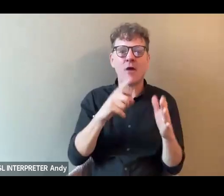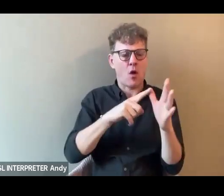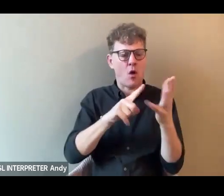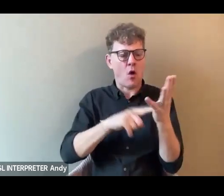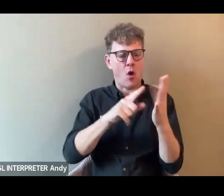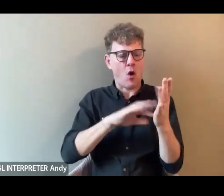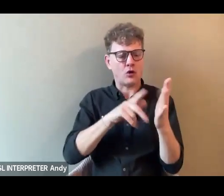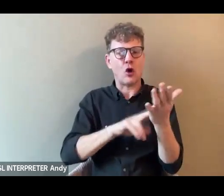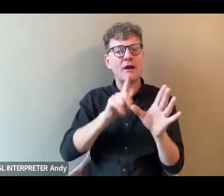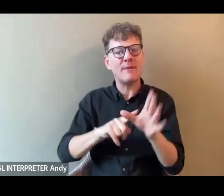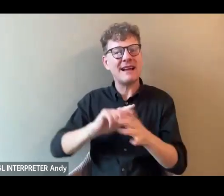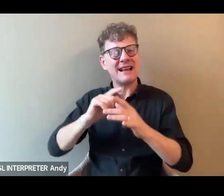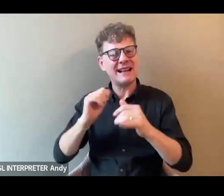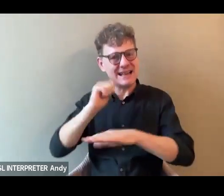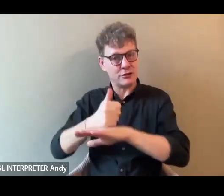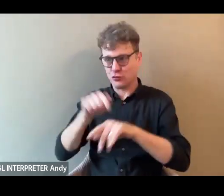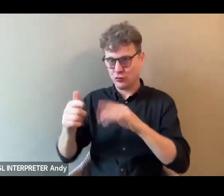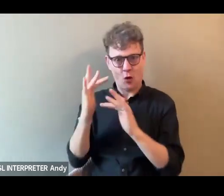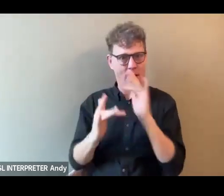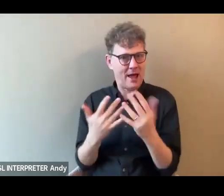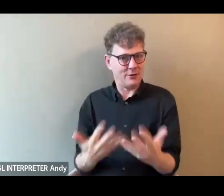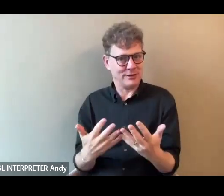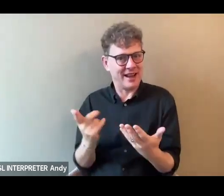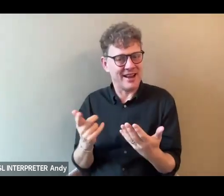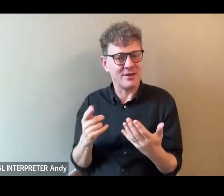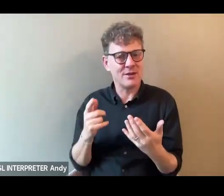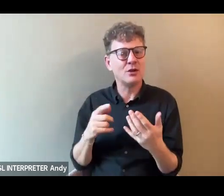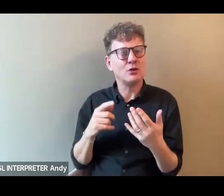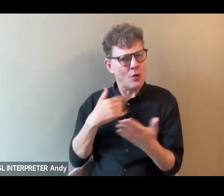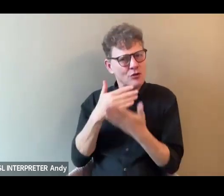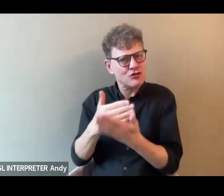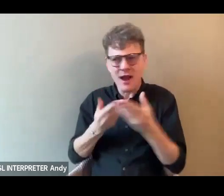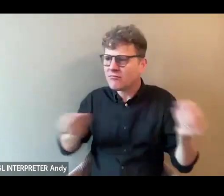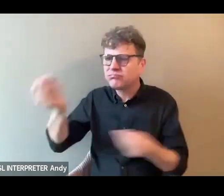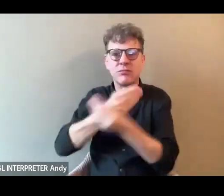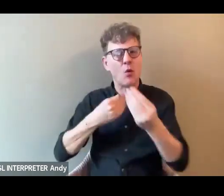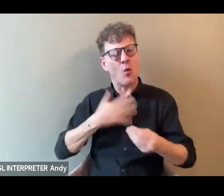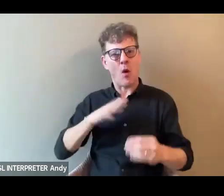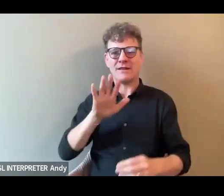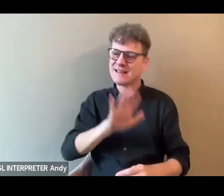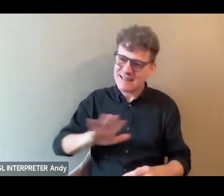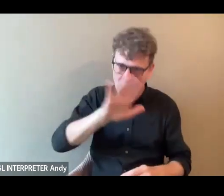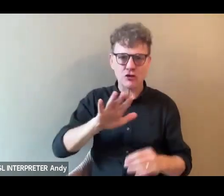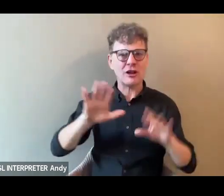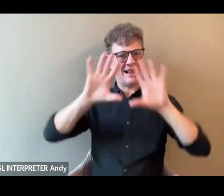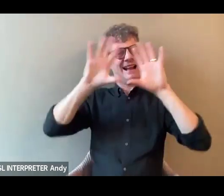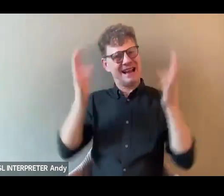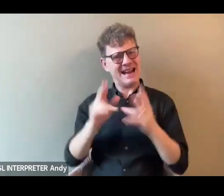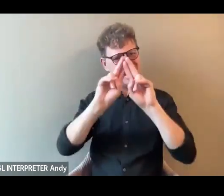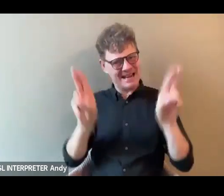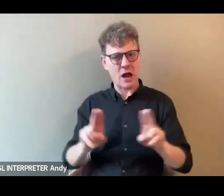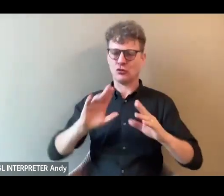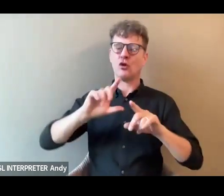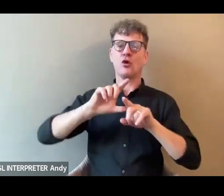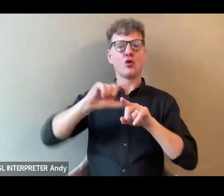and are chairing the online panels. And what we've aimed to do is create national and international communities of practice. So we've done this